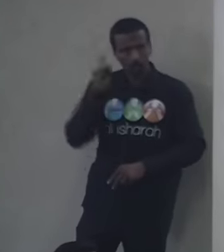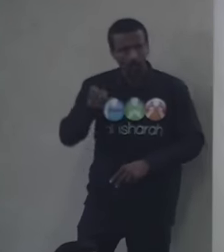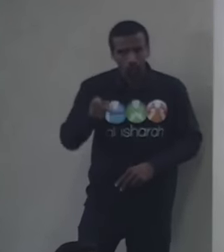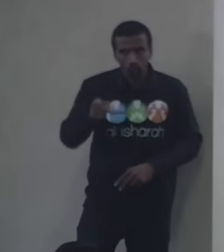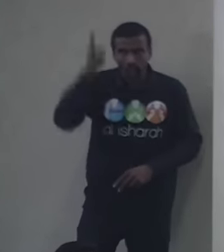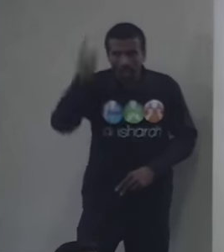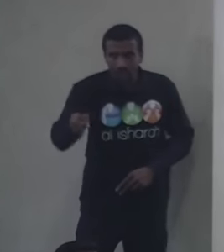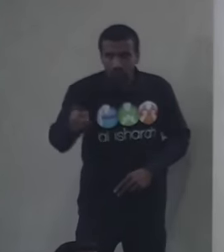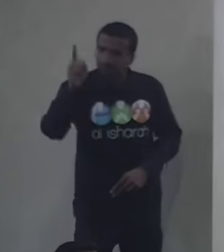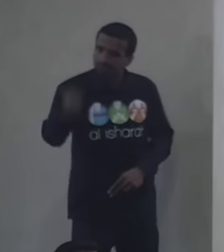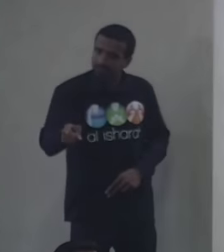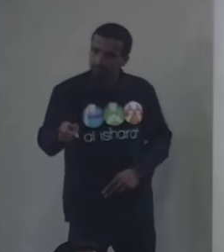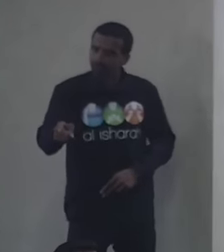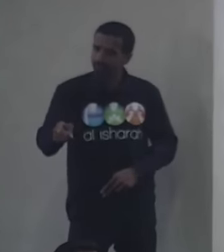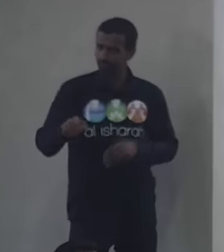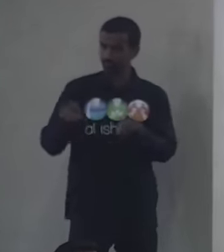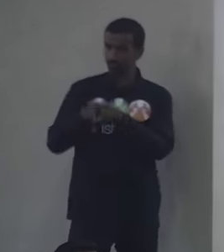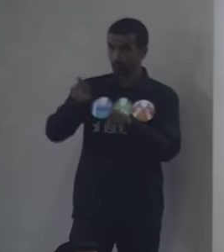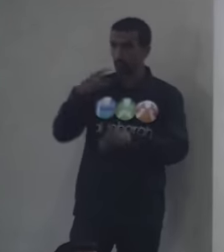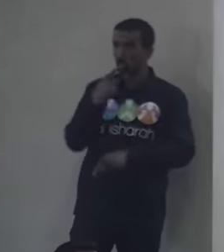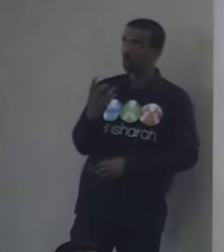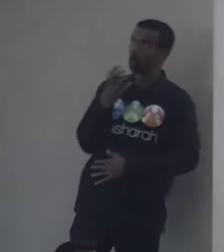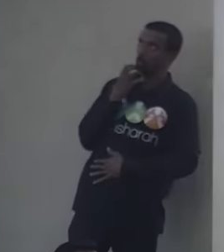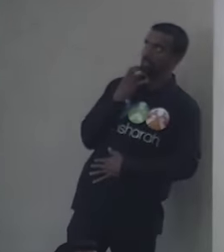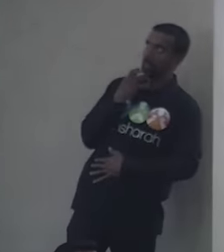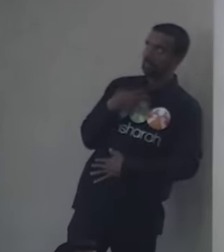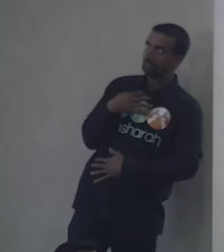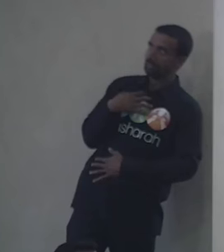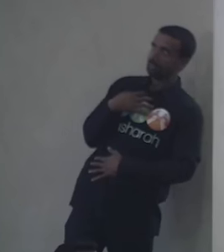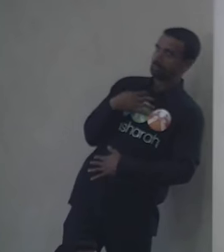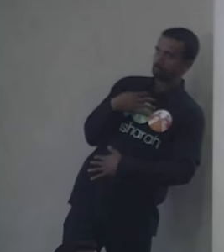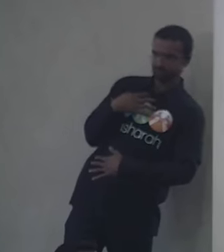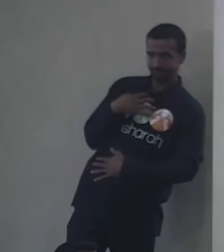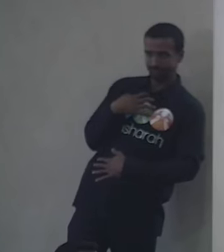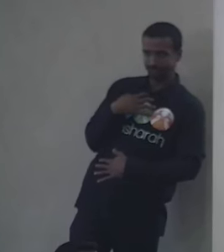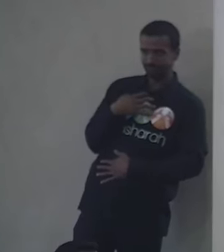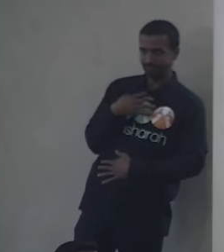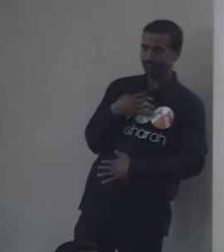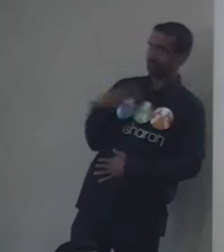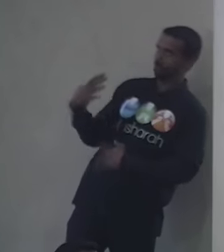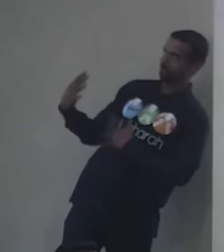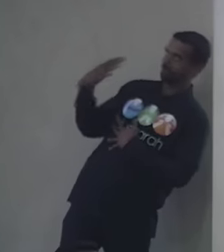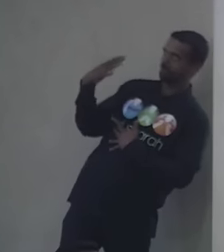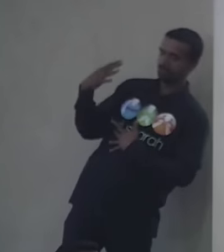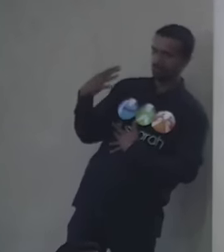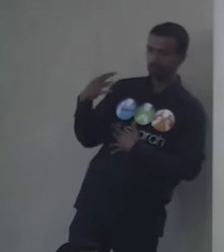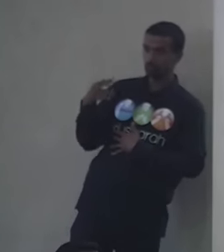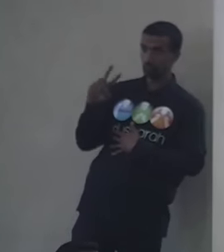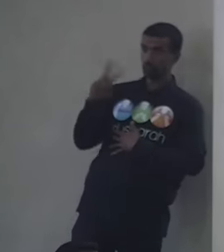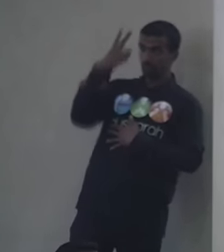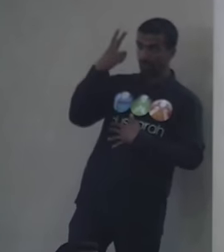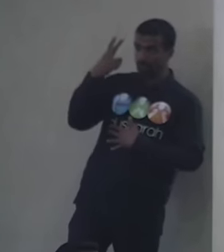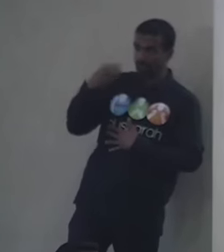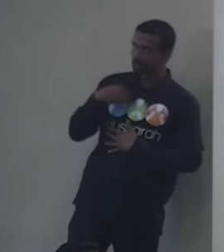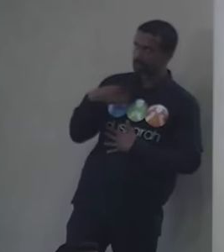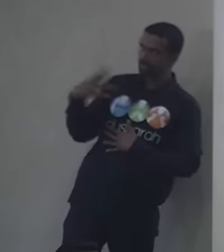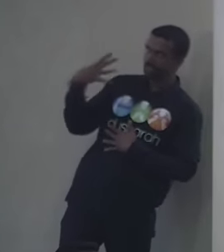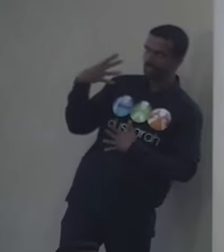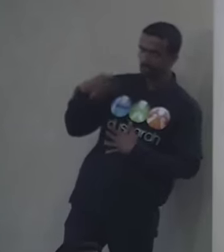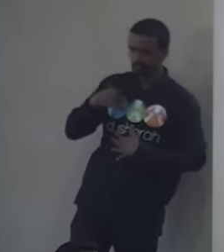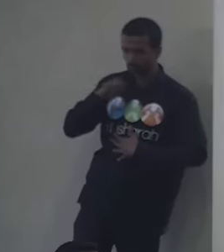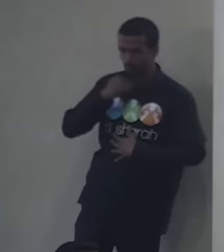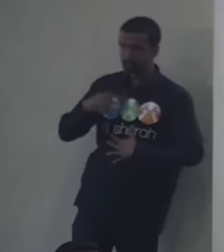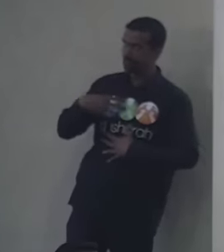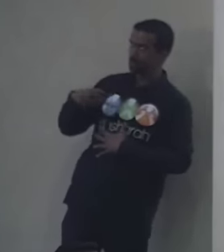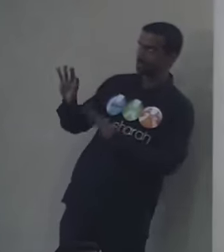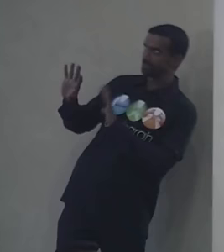it's good kind of mirche. Like, it burns just right, you know, when you hear it twice like that. That's what Allah Azza wa Jal does